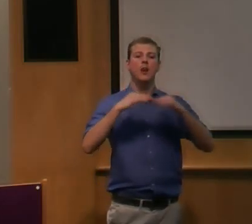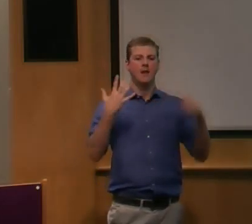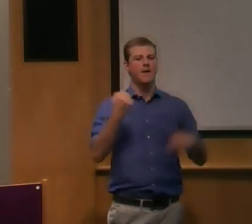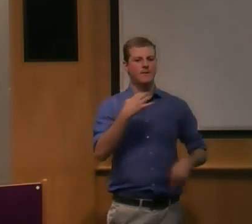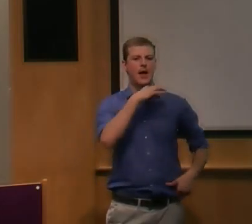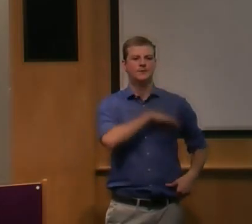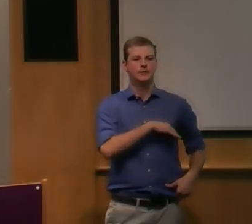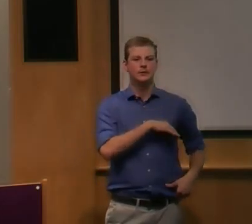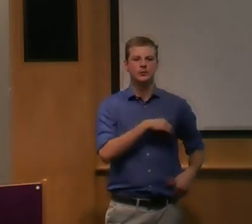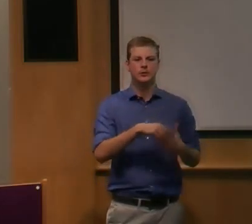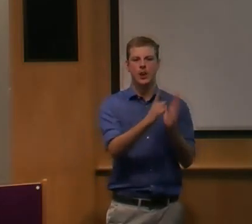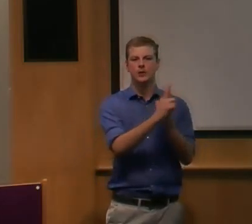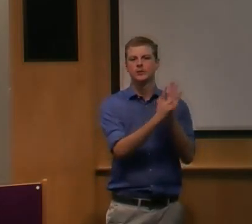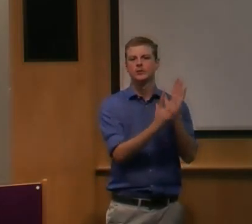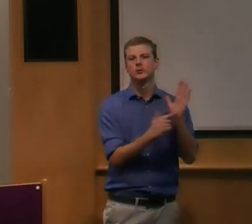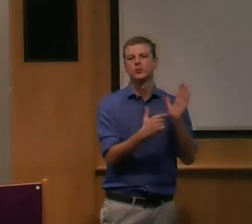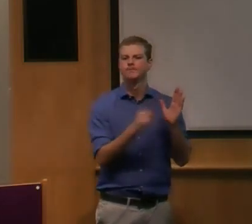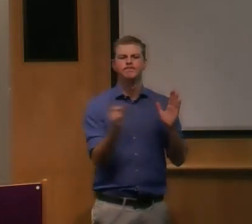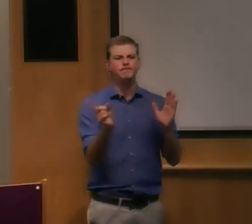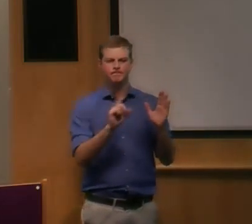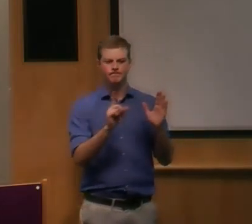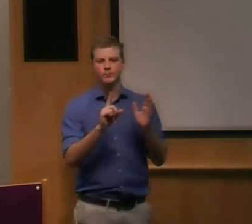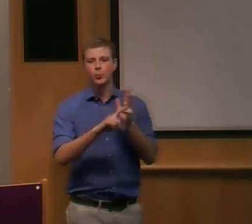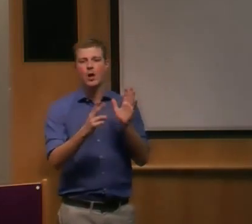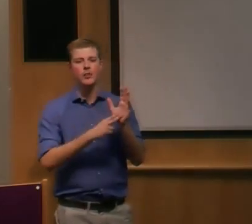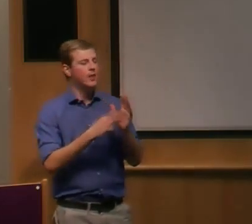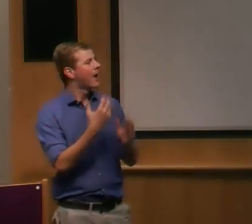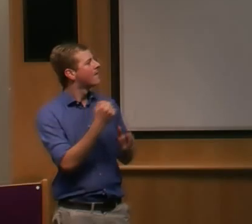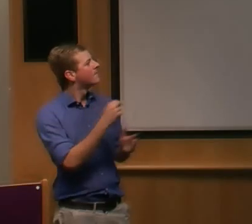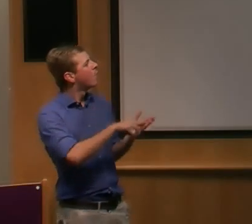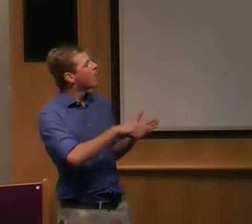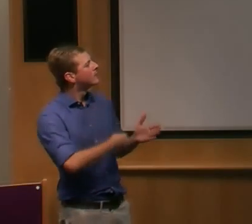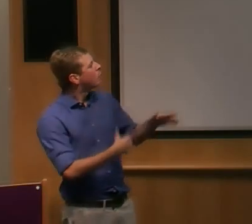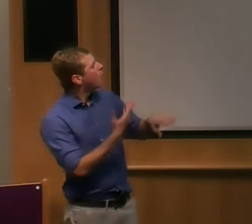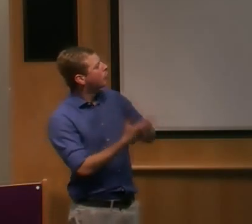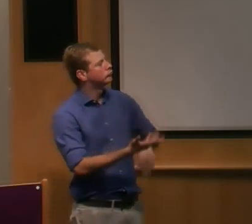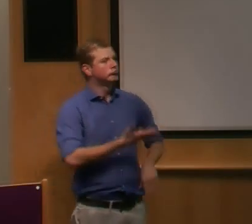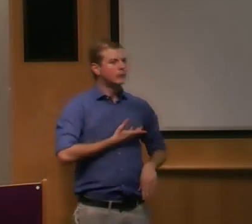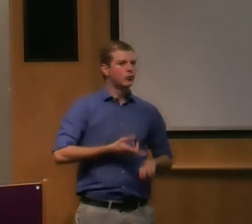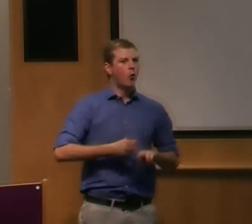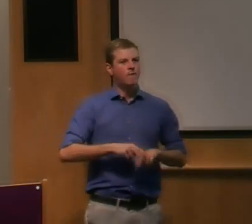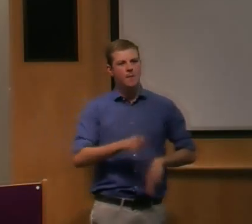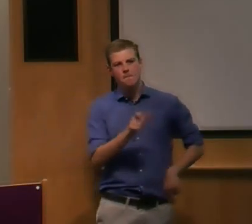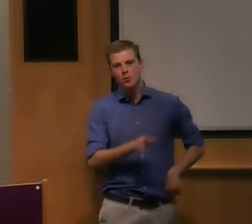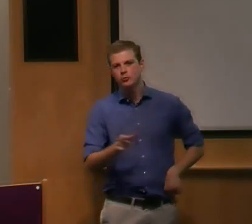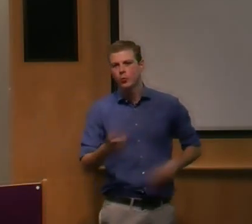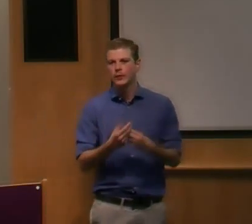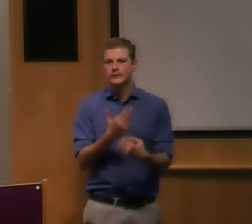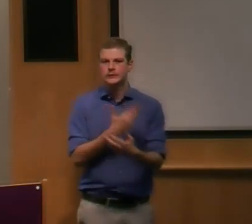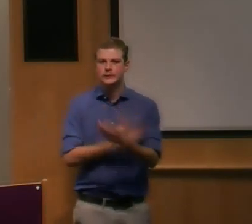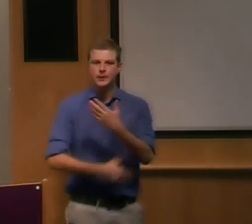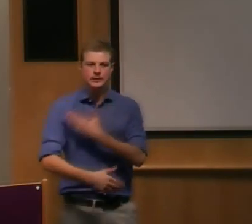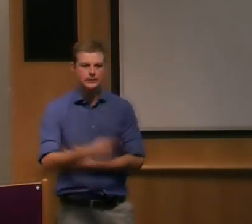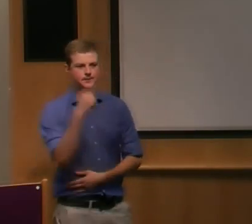the deaf community is that it's a great advantage to have international legislation on a national level. For example,